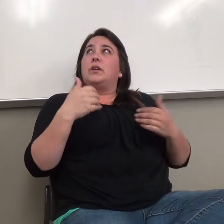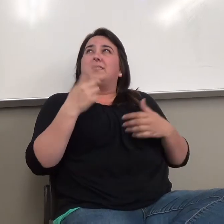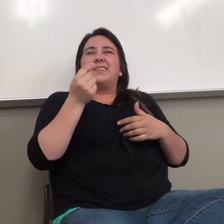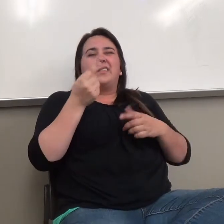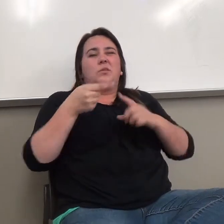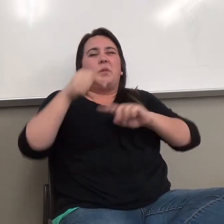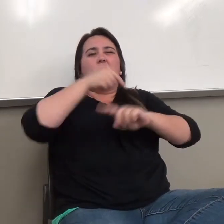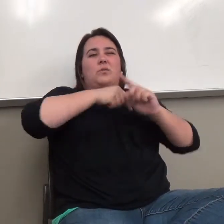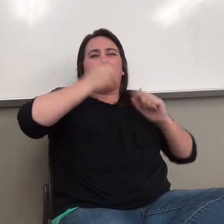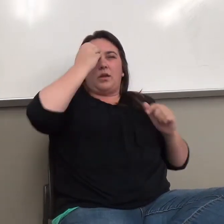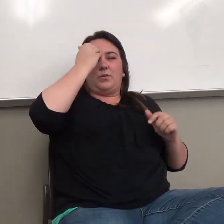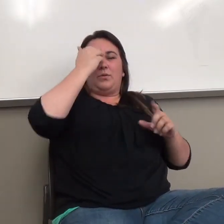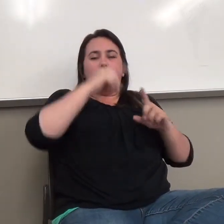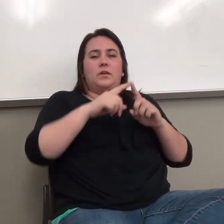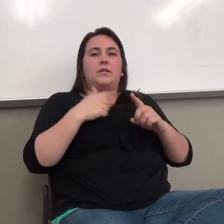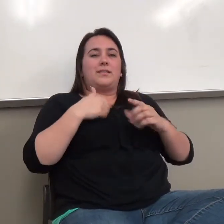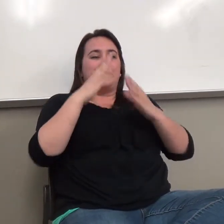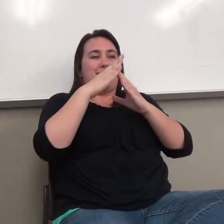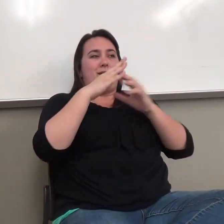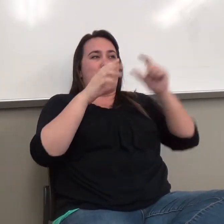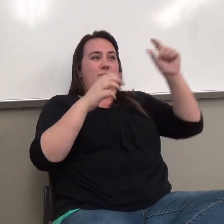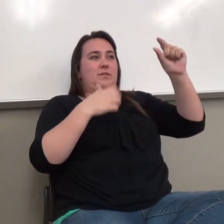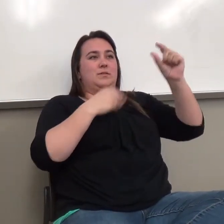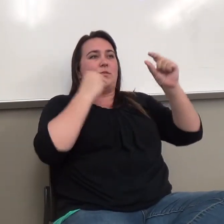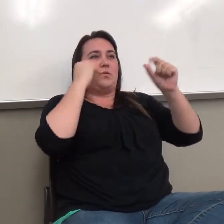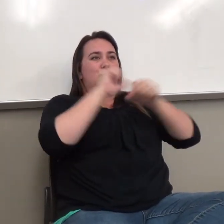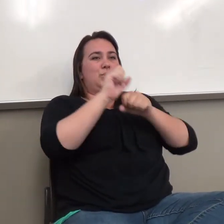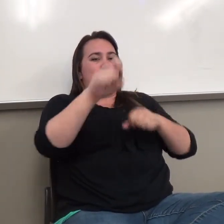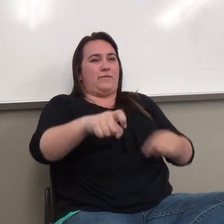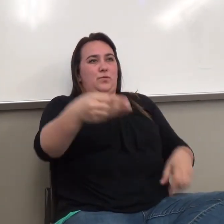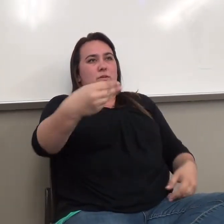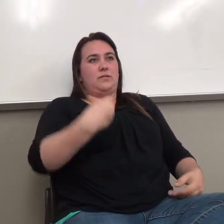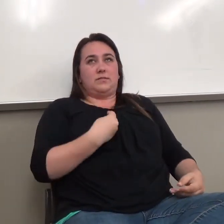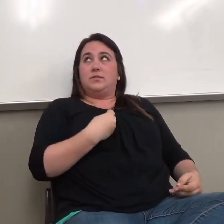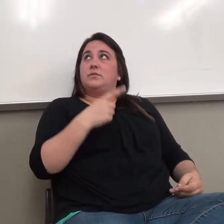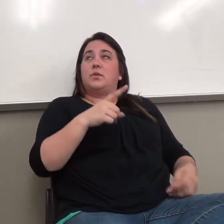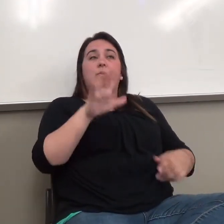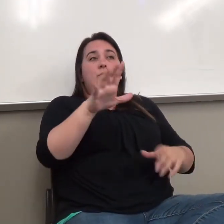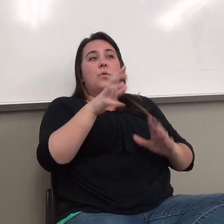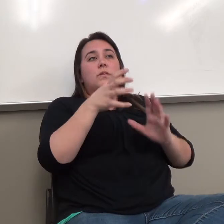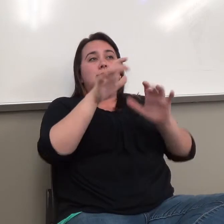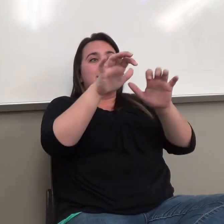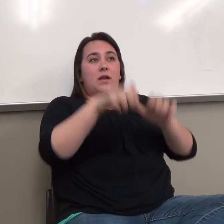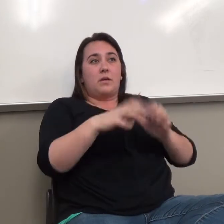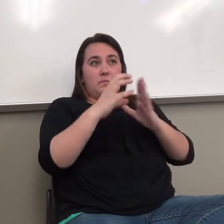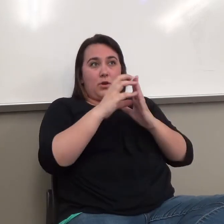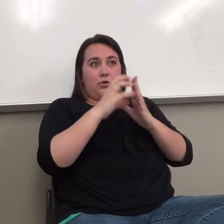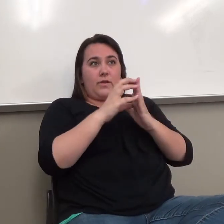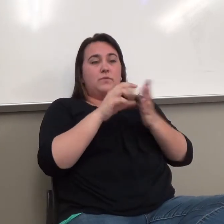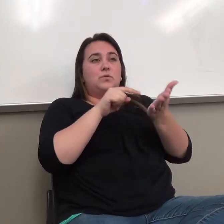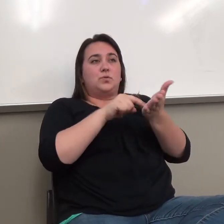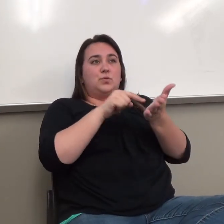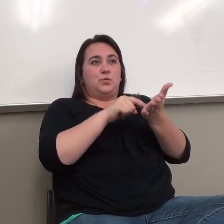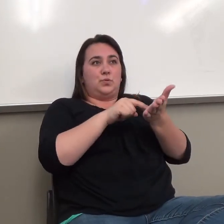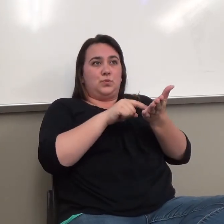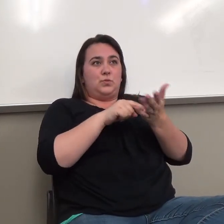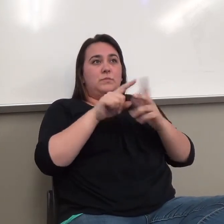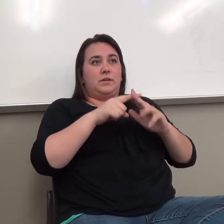hand in. I like to have that right up there. That's why I'm doing it this way. So your typed narrative paragraph is due at the start of class,